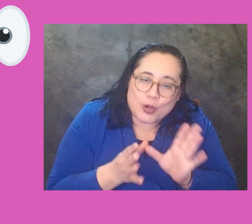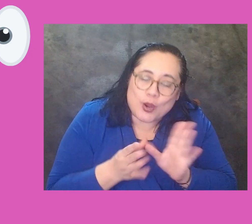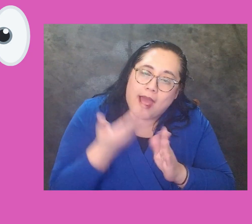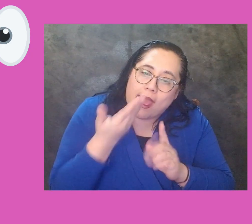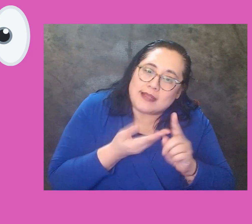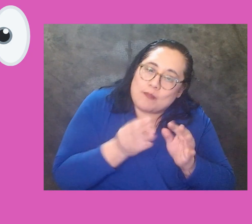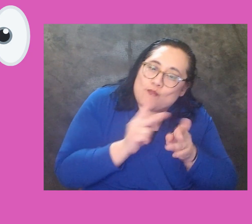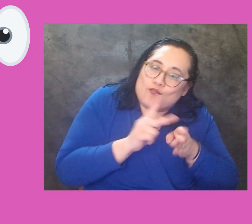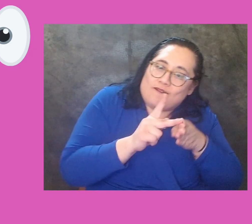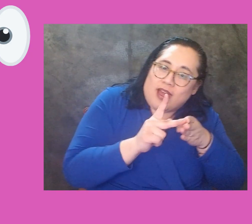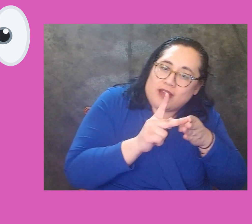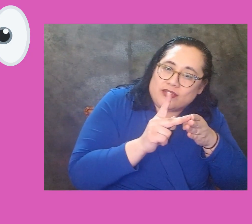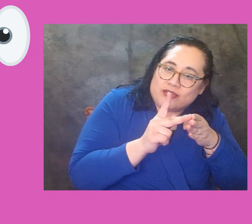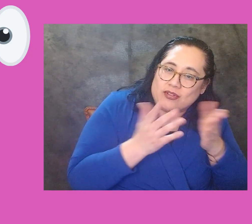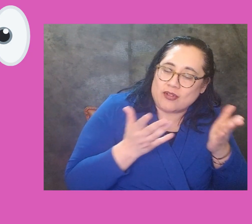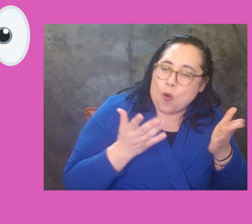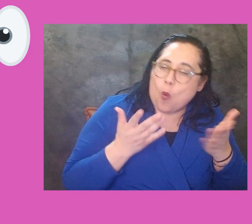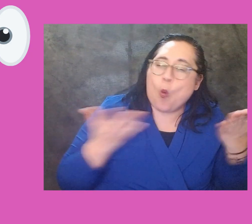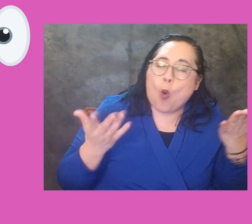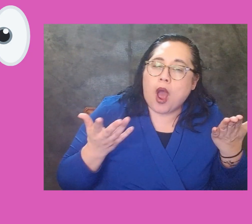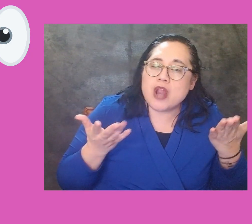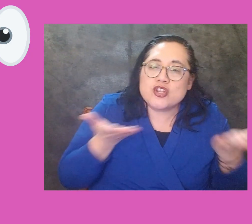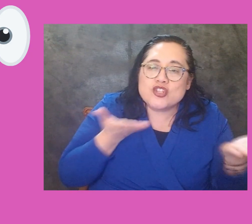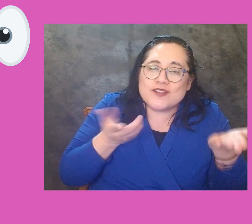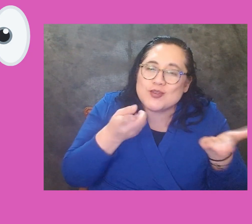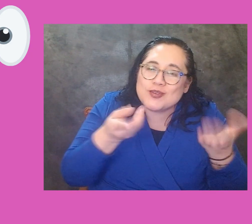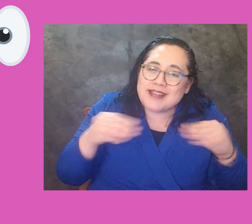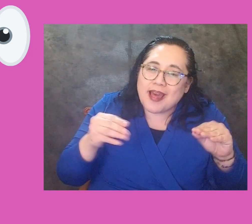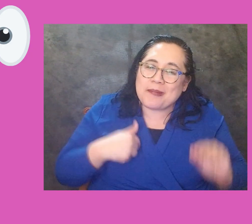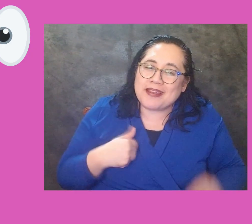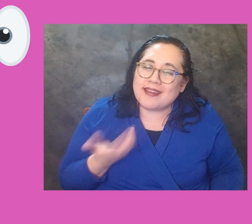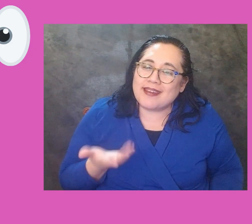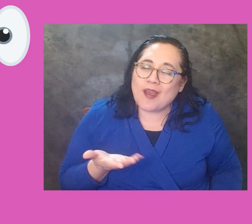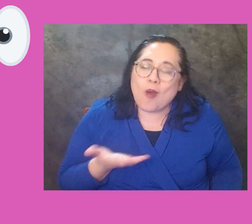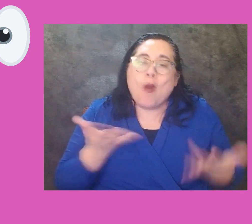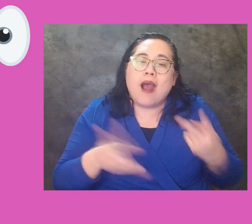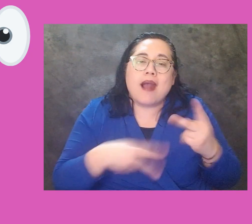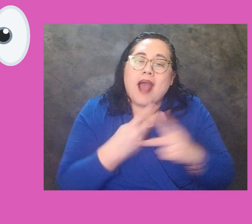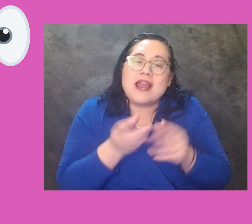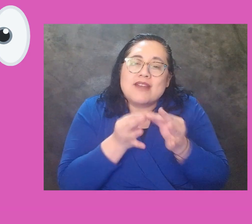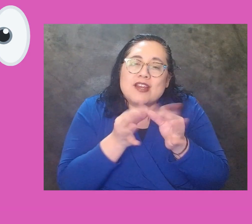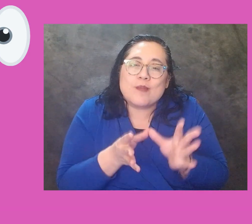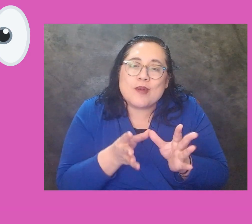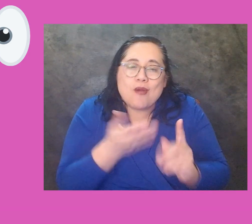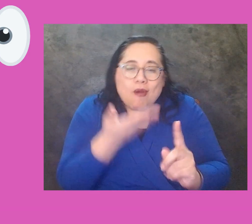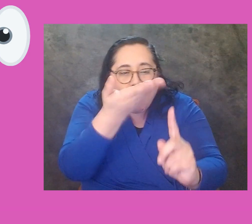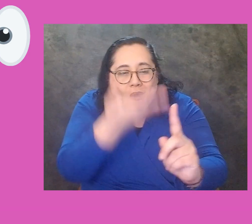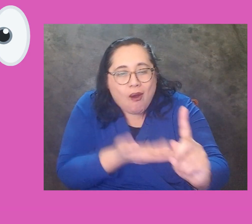professional. So what service are you selling me? What kind of interpreter are you?